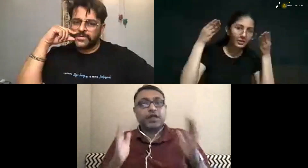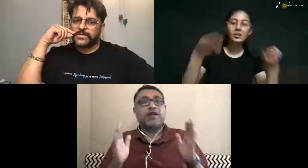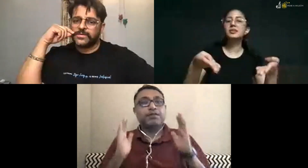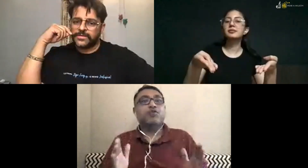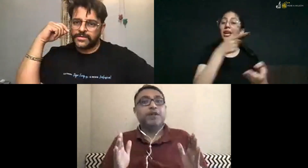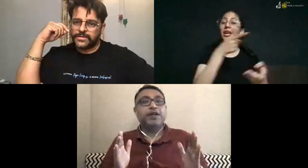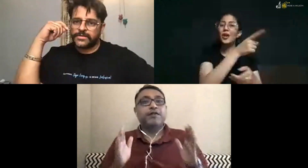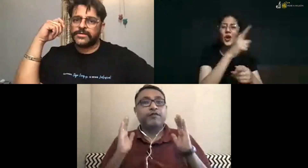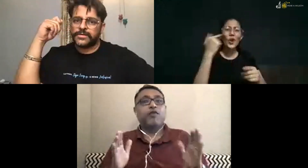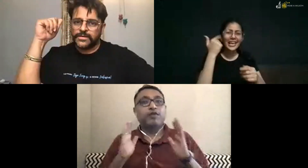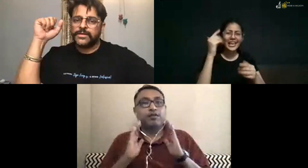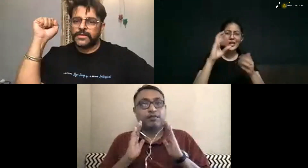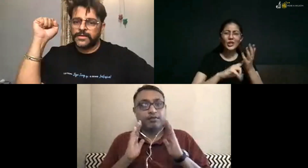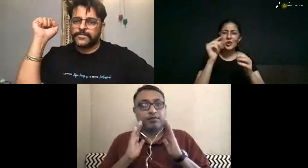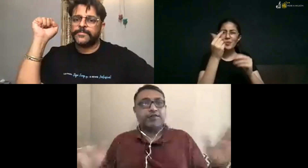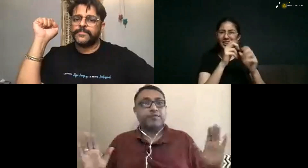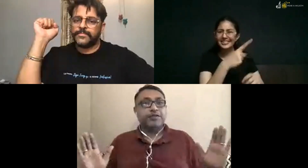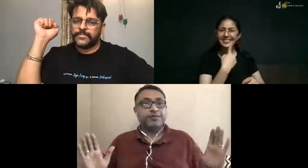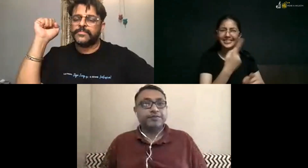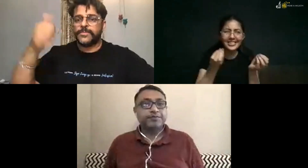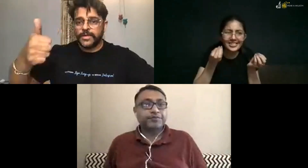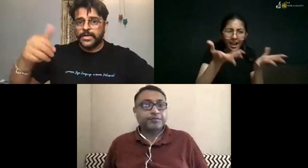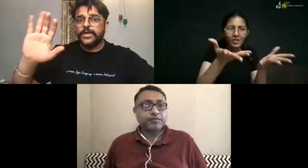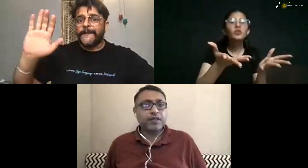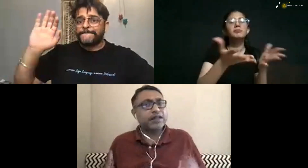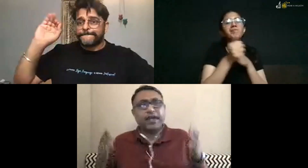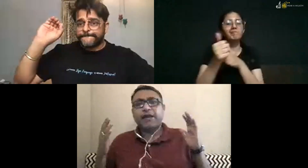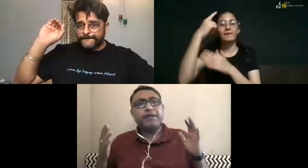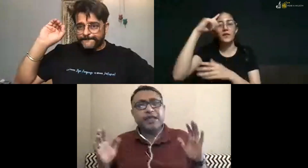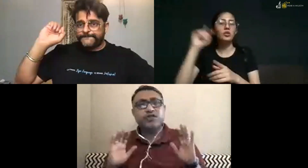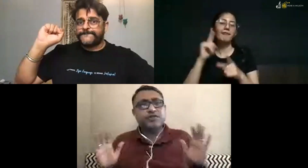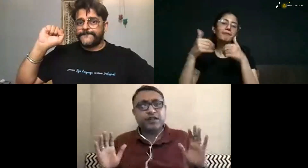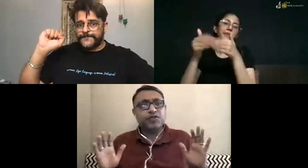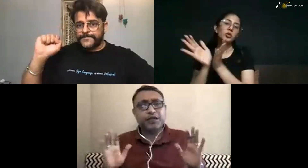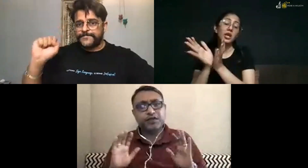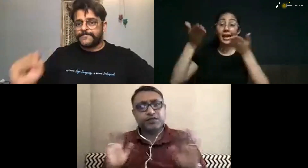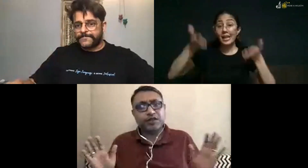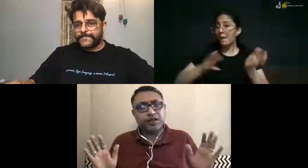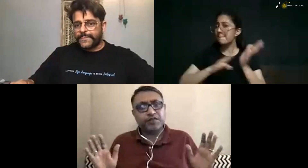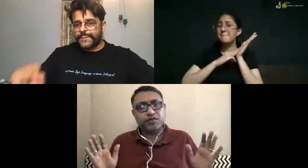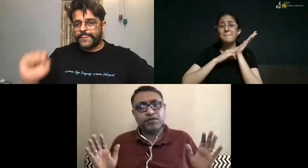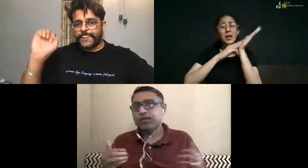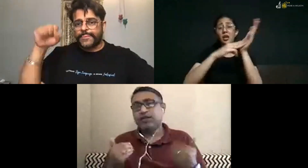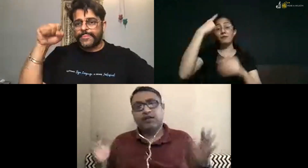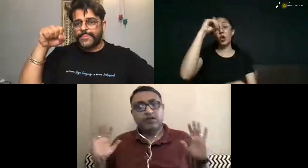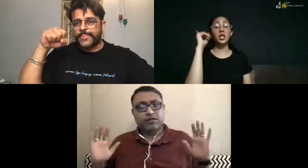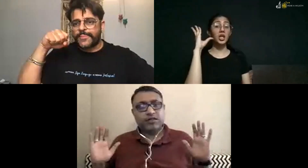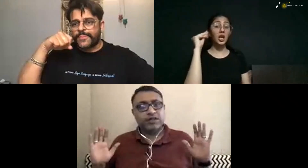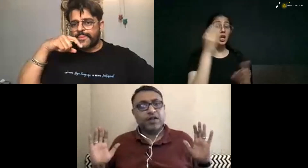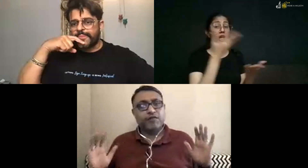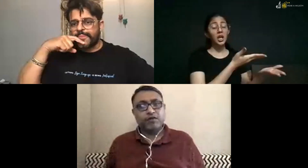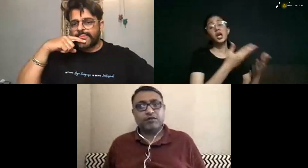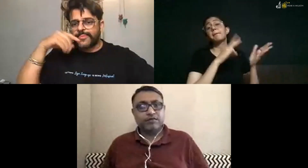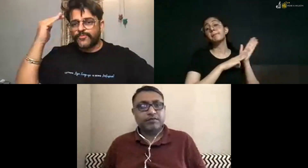incubator, startup incubator for the deaf community. There are millions of incubators for the hearing folks. There's